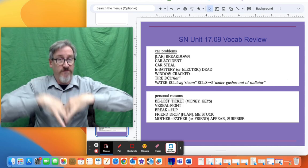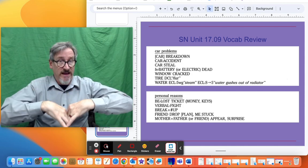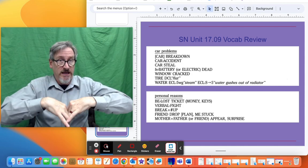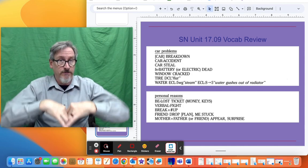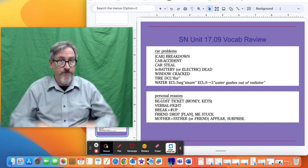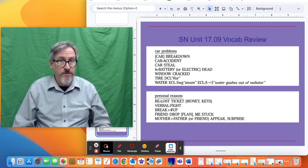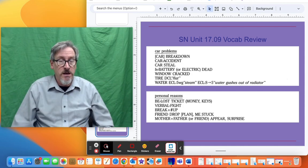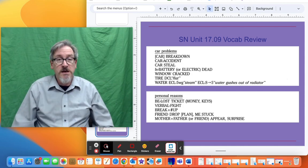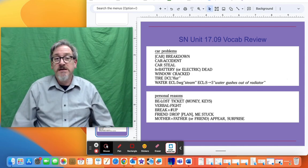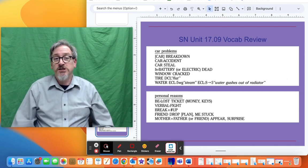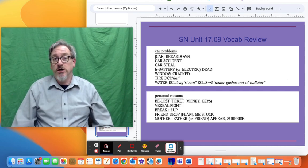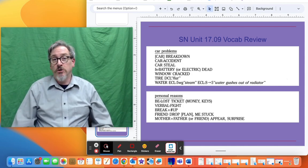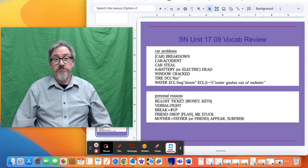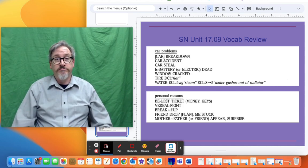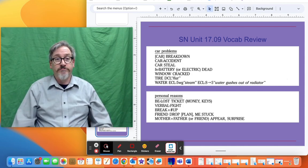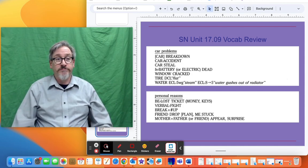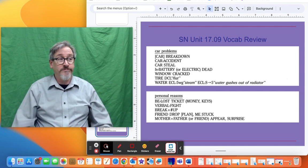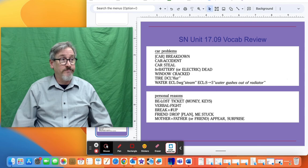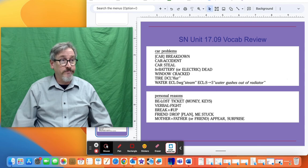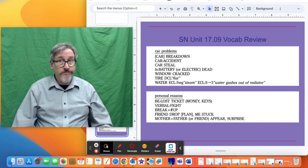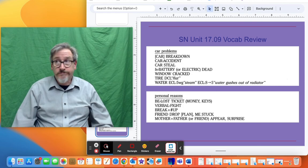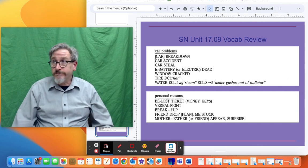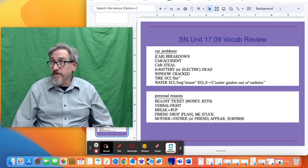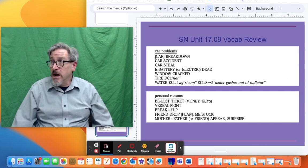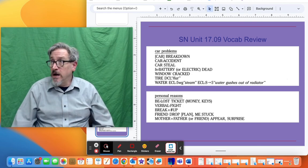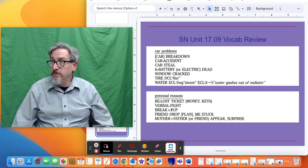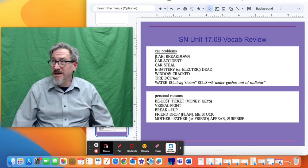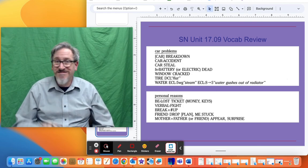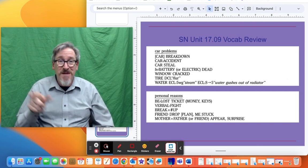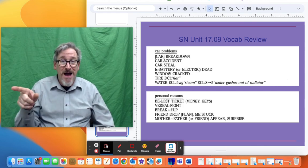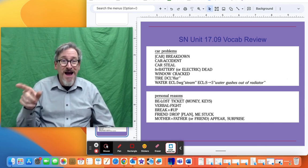failing. So,